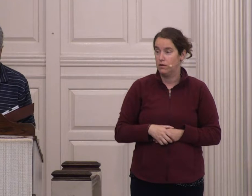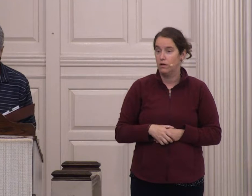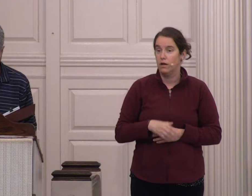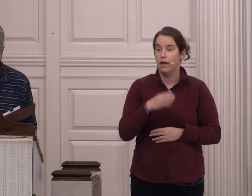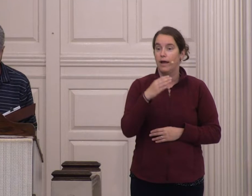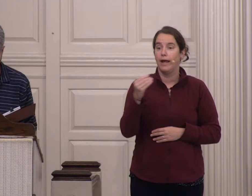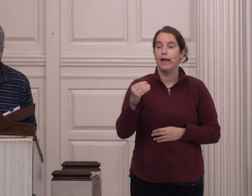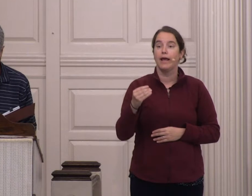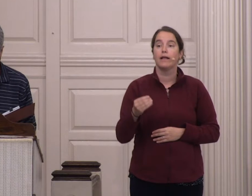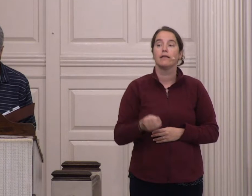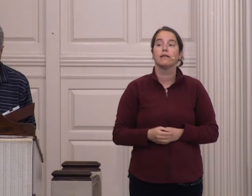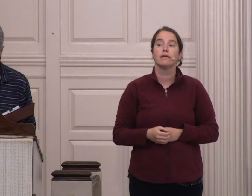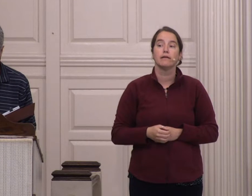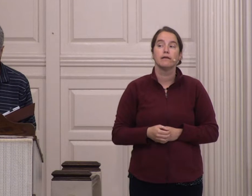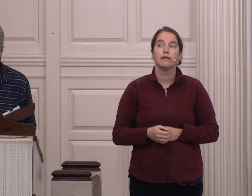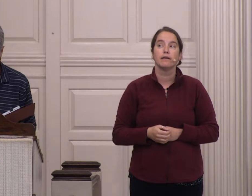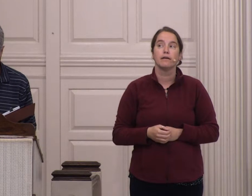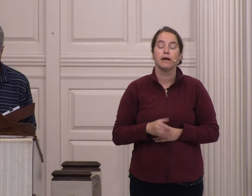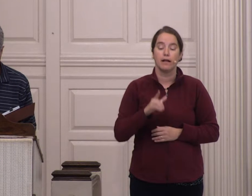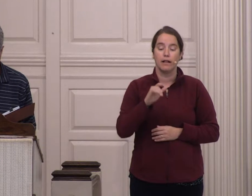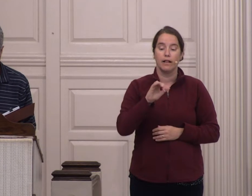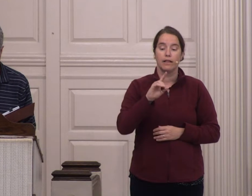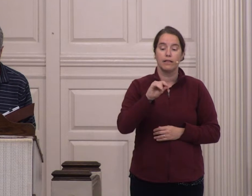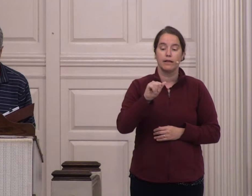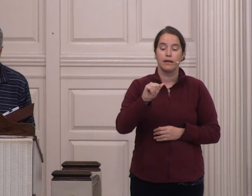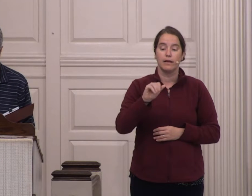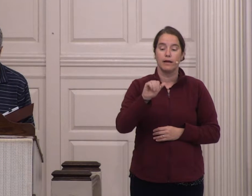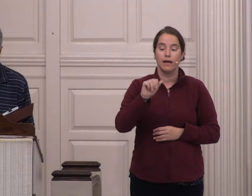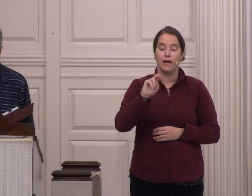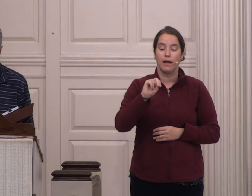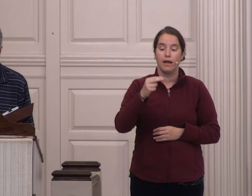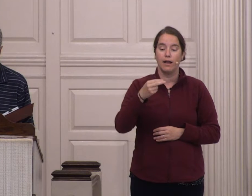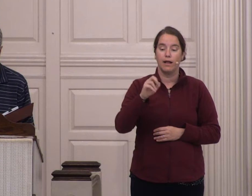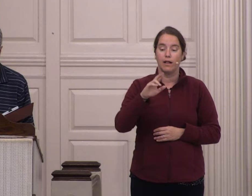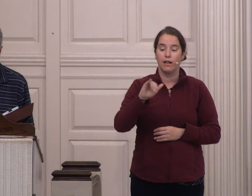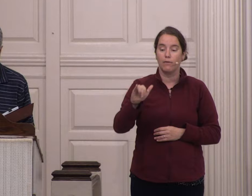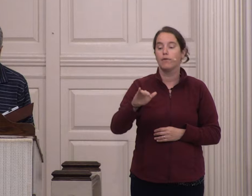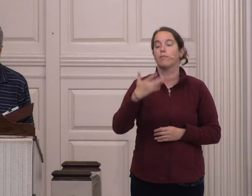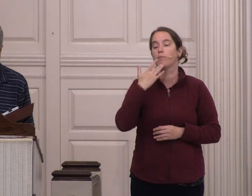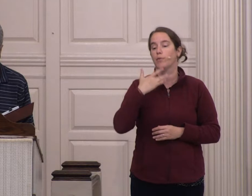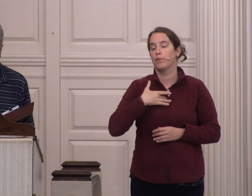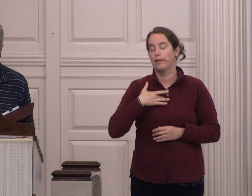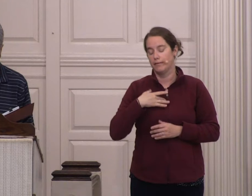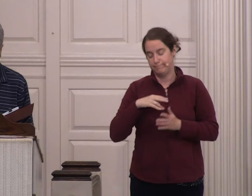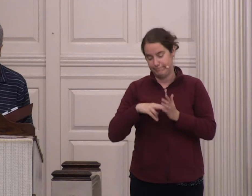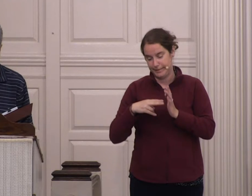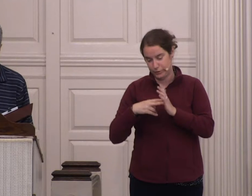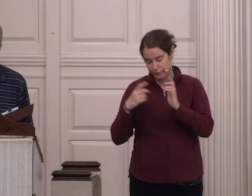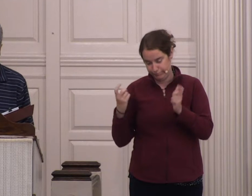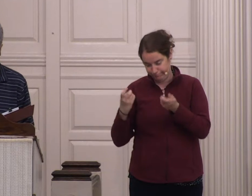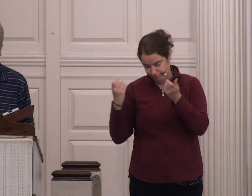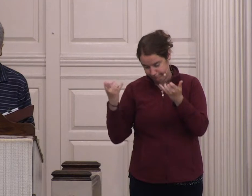and Lydia Ann Hillary, who's celebrating her birthday today.